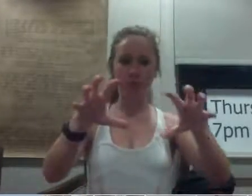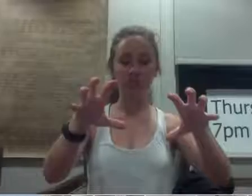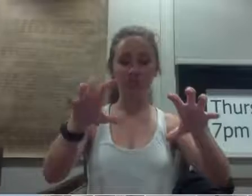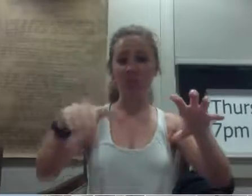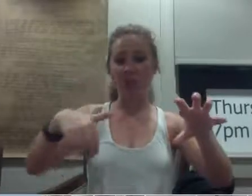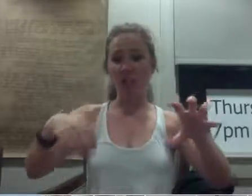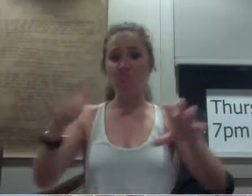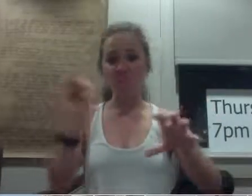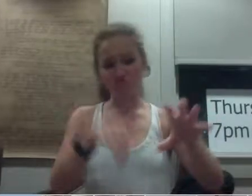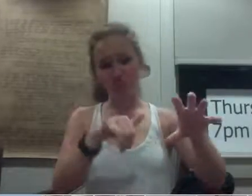asexually.